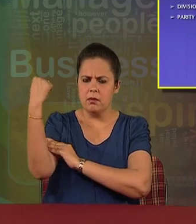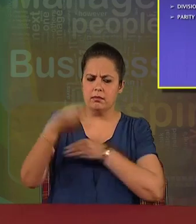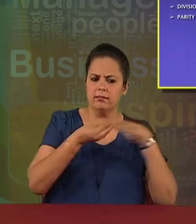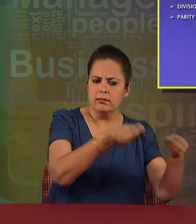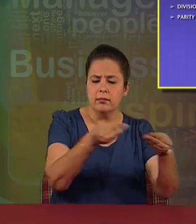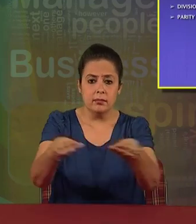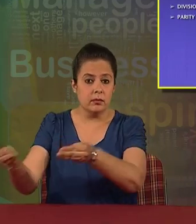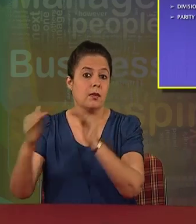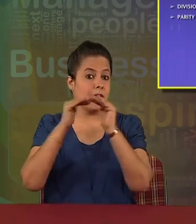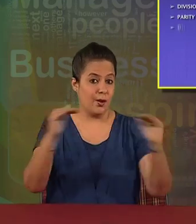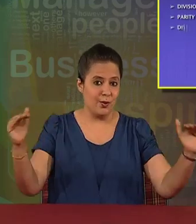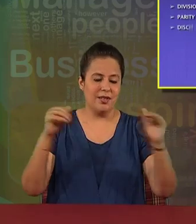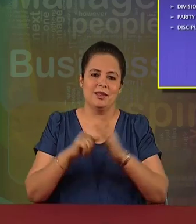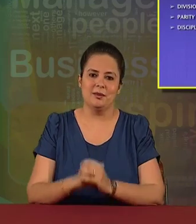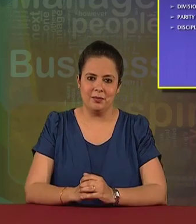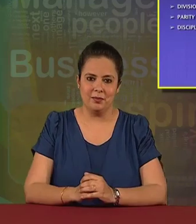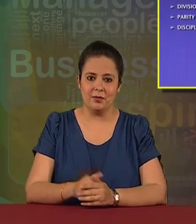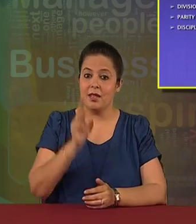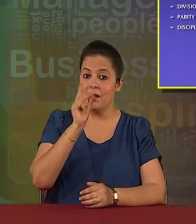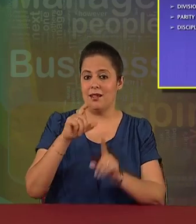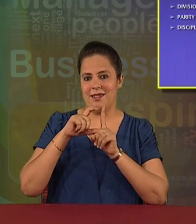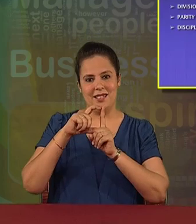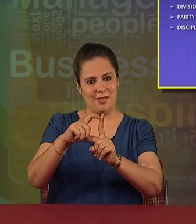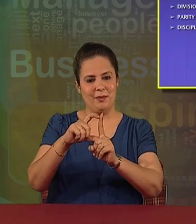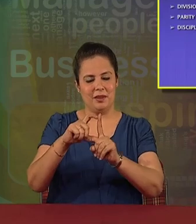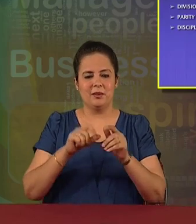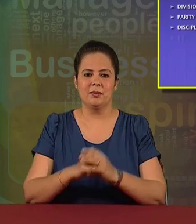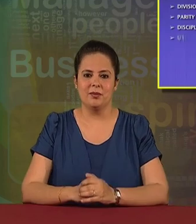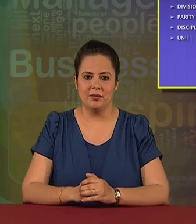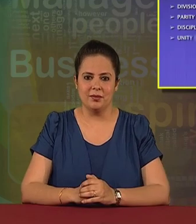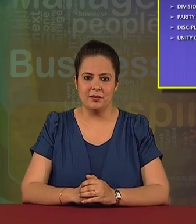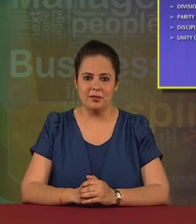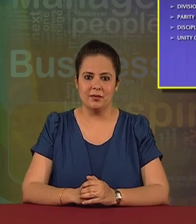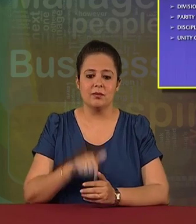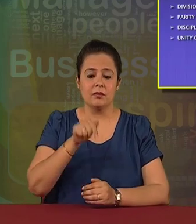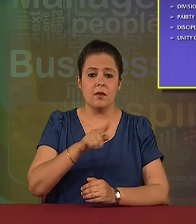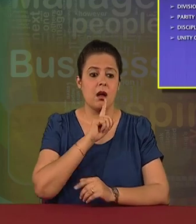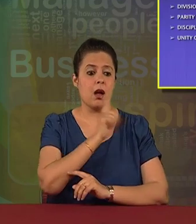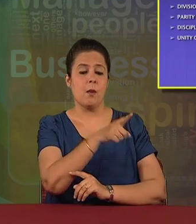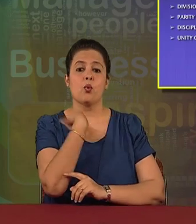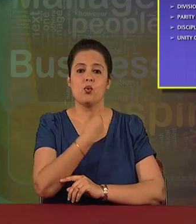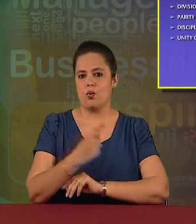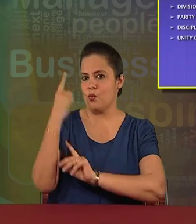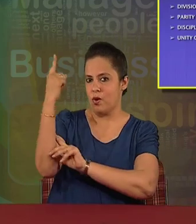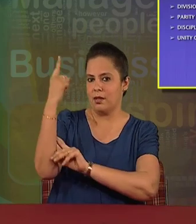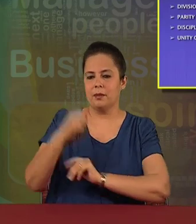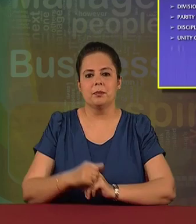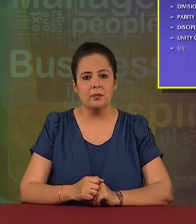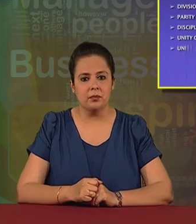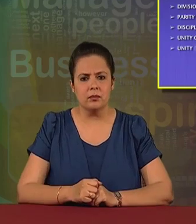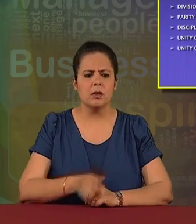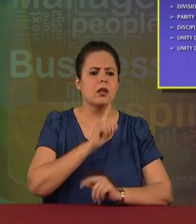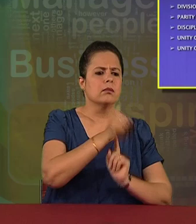responsibility. Number 3, discipline. Number 4, unity of command. Number